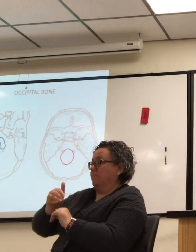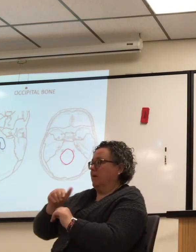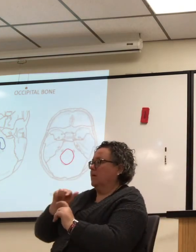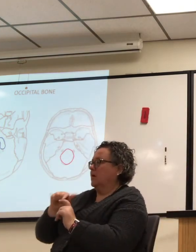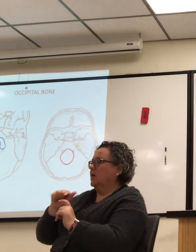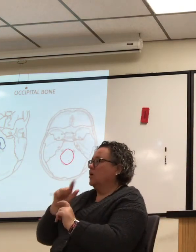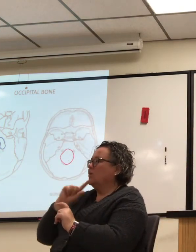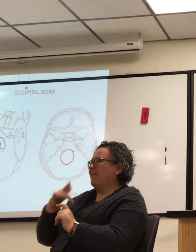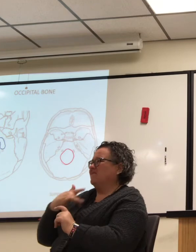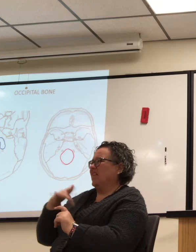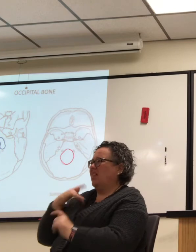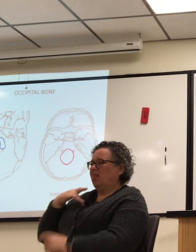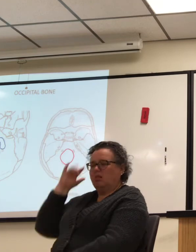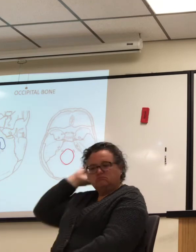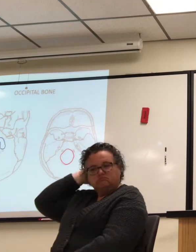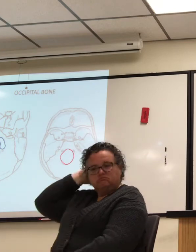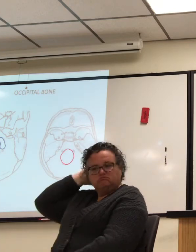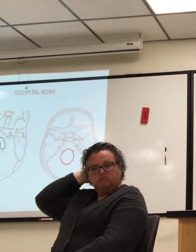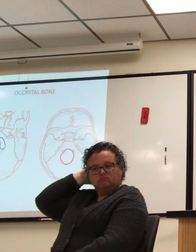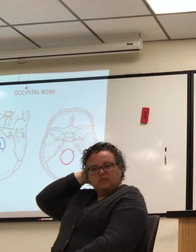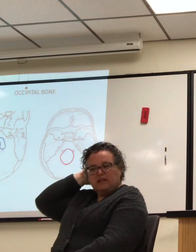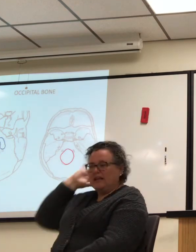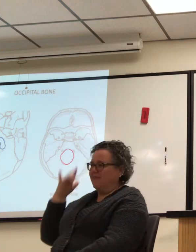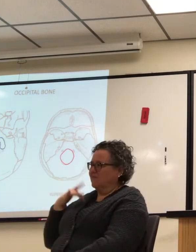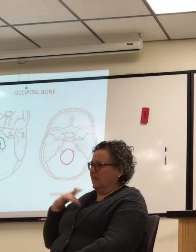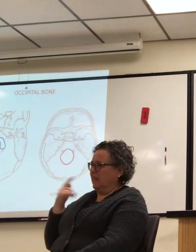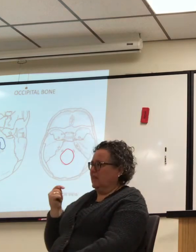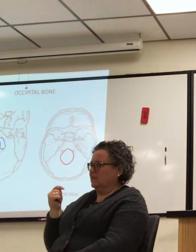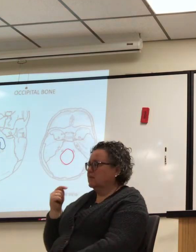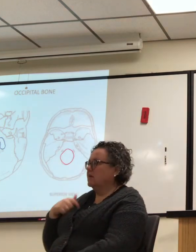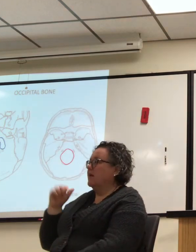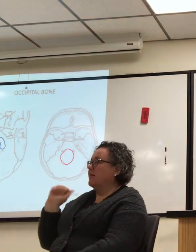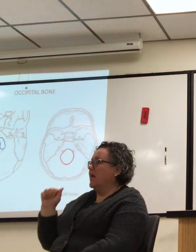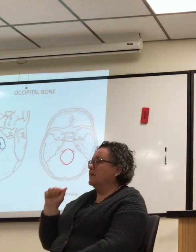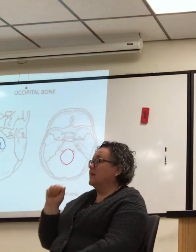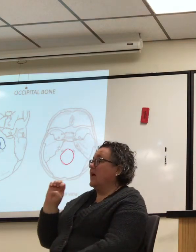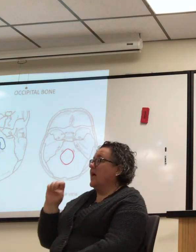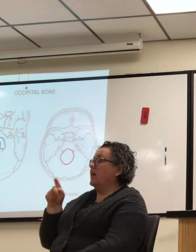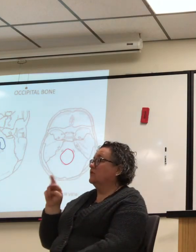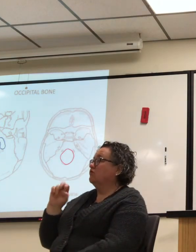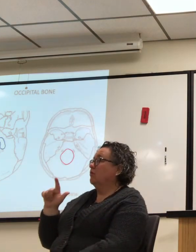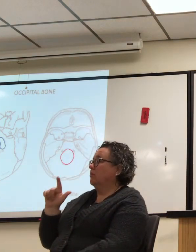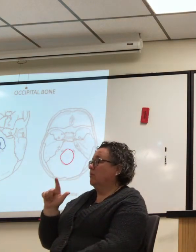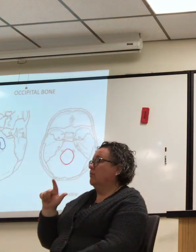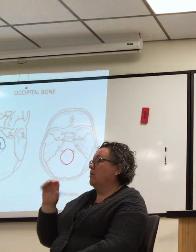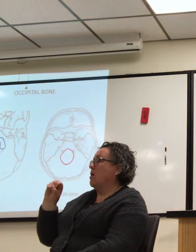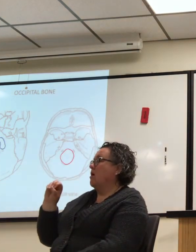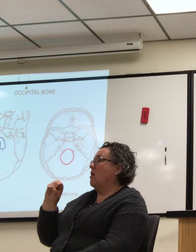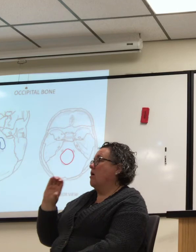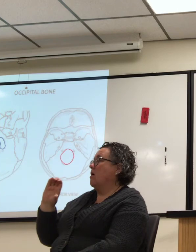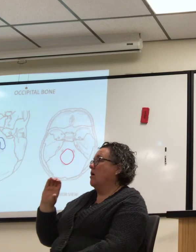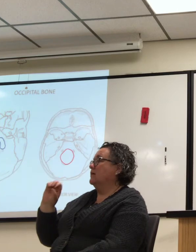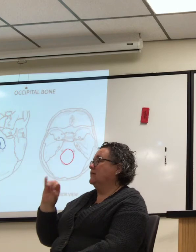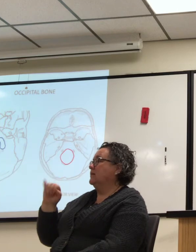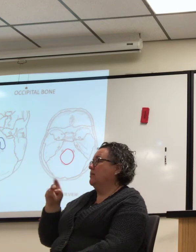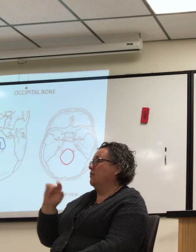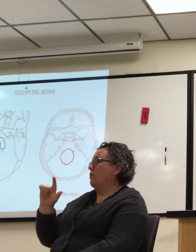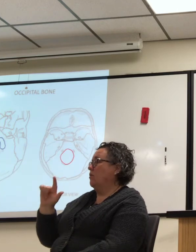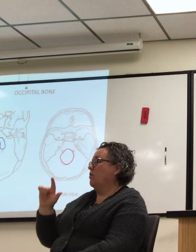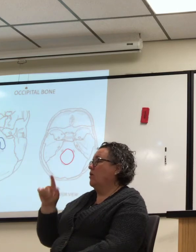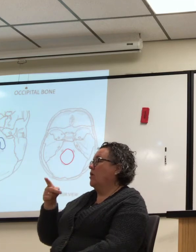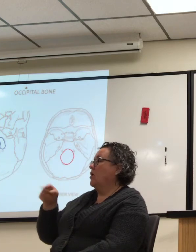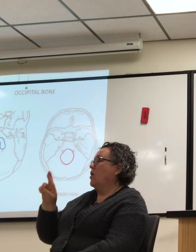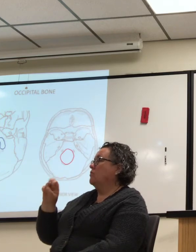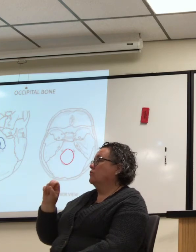can palpate it, it's right there. External occipital protuberance. Next